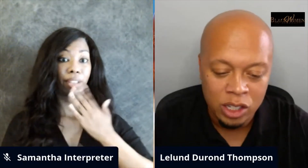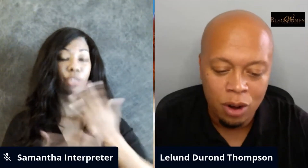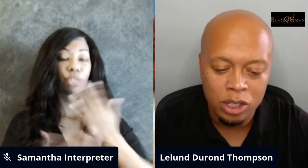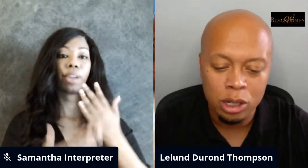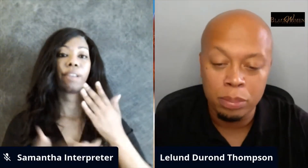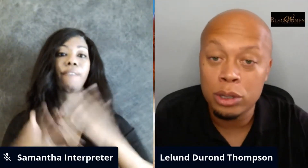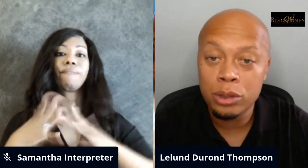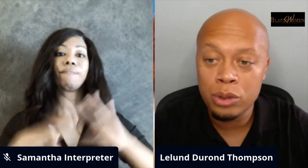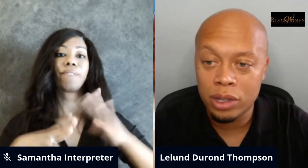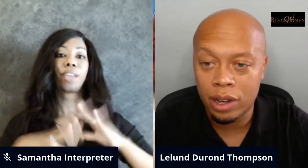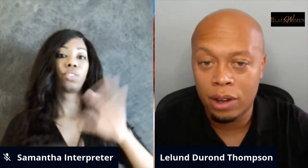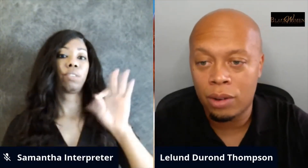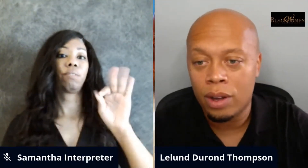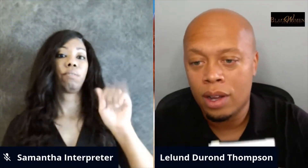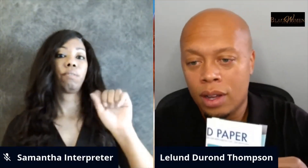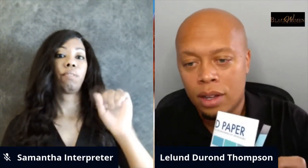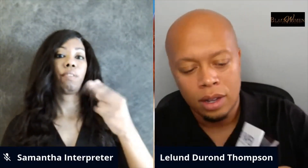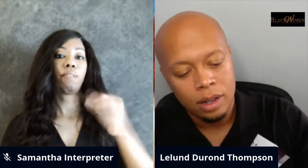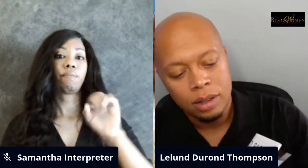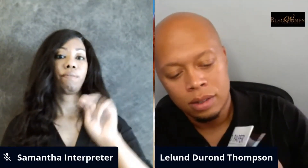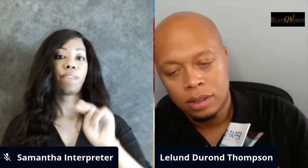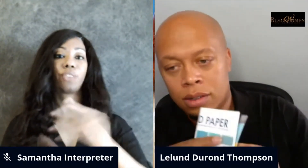And as far as the blues go,